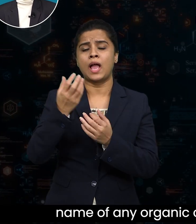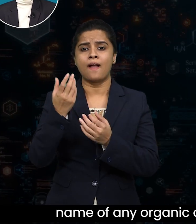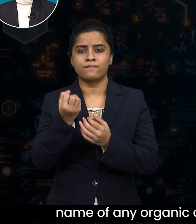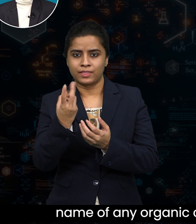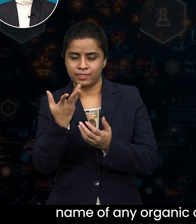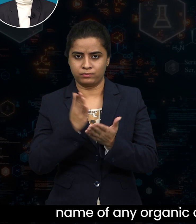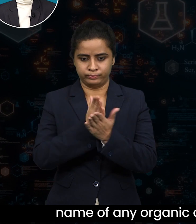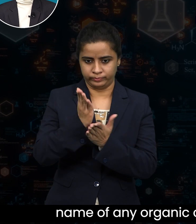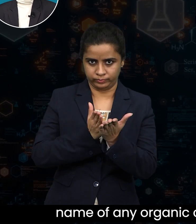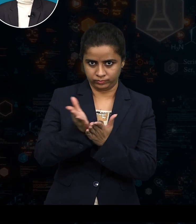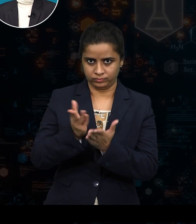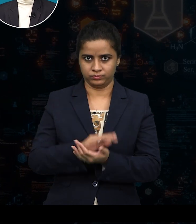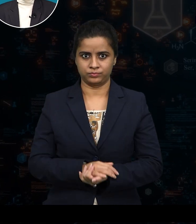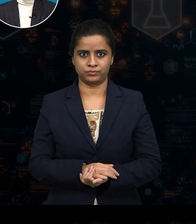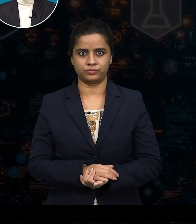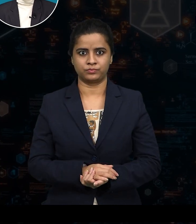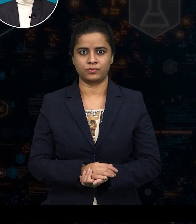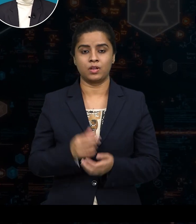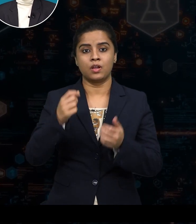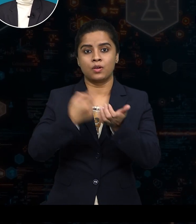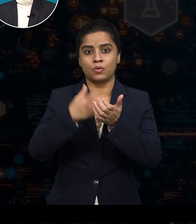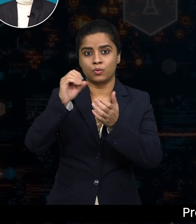parts: root word,